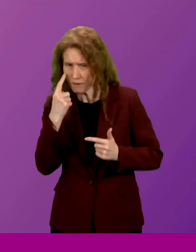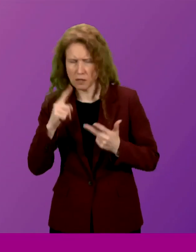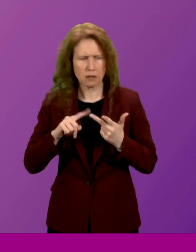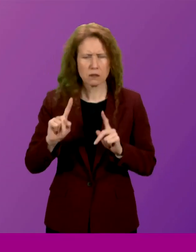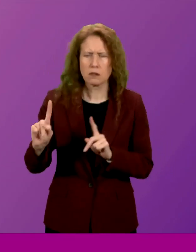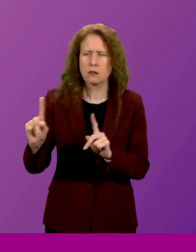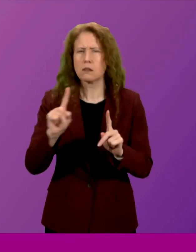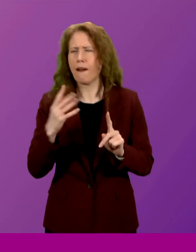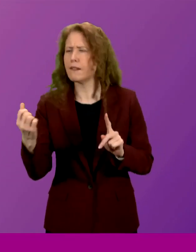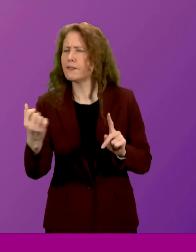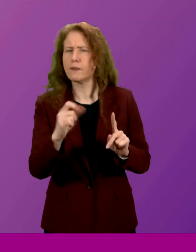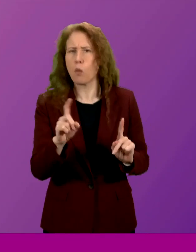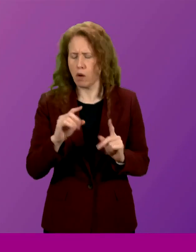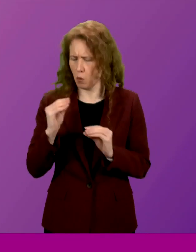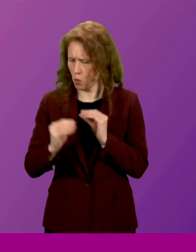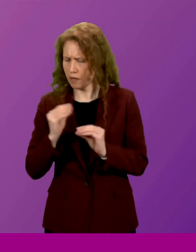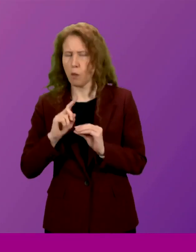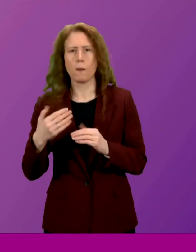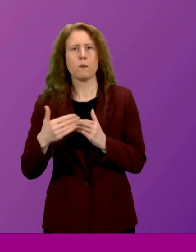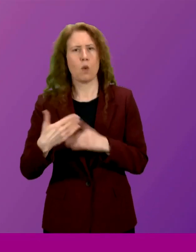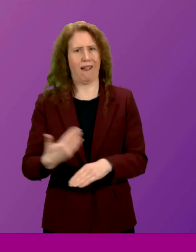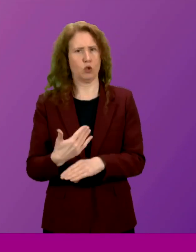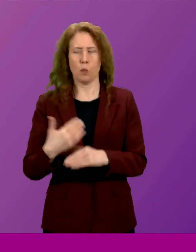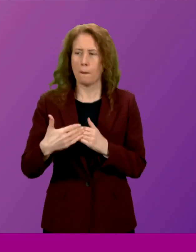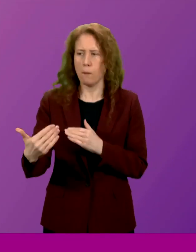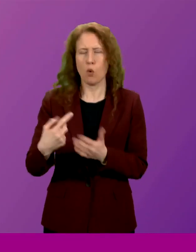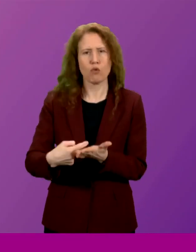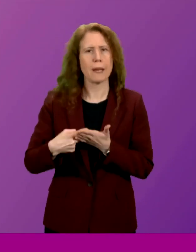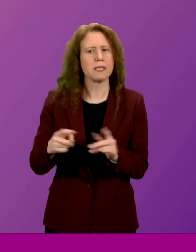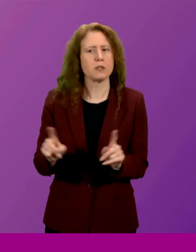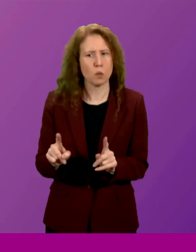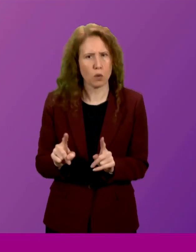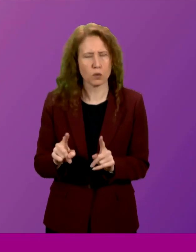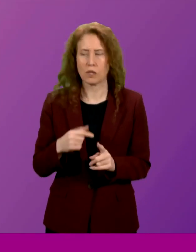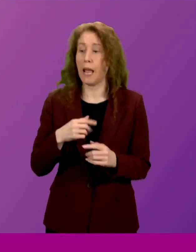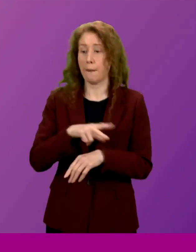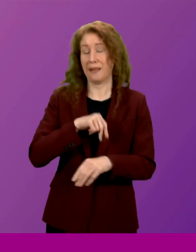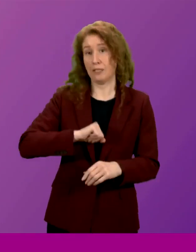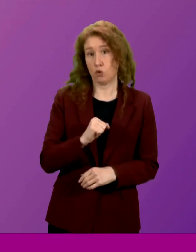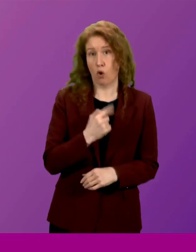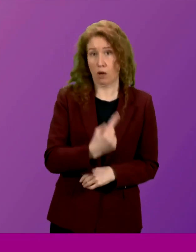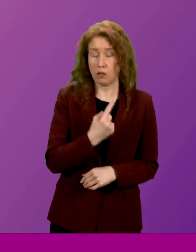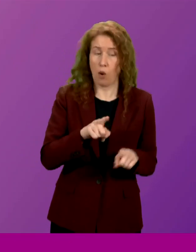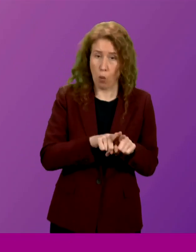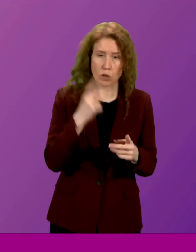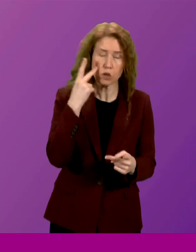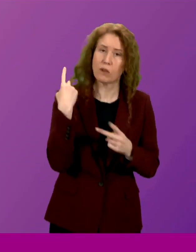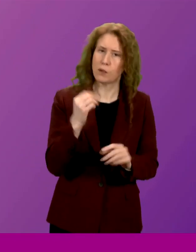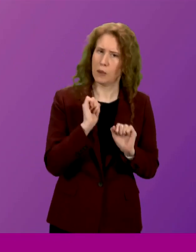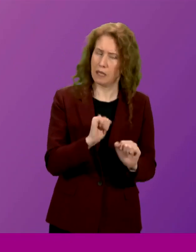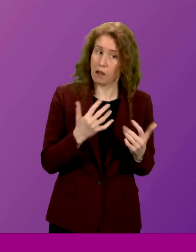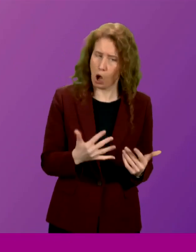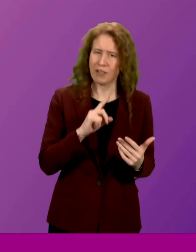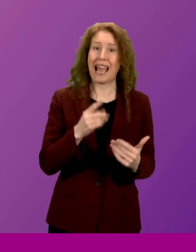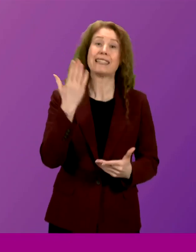practices to establish what further actions and recommendations are required. And Police Scotland is actively reviewing current